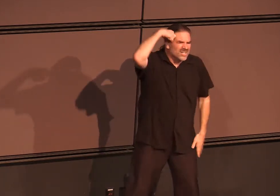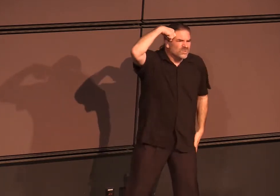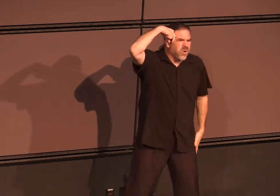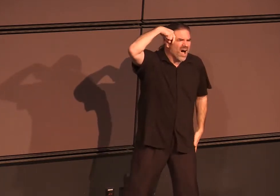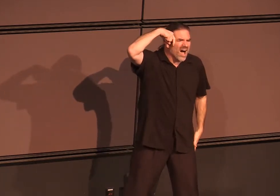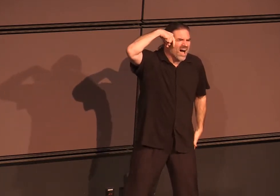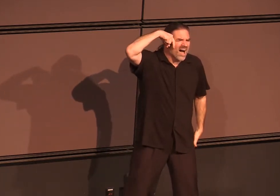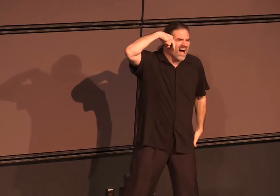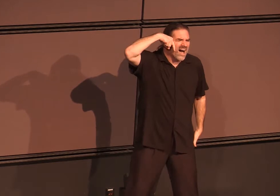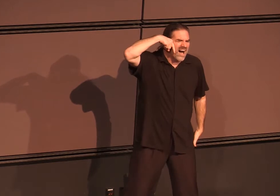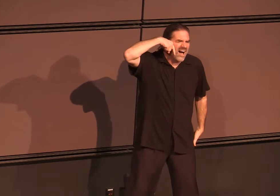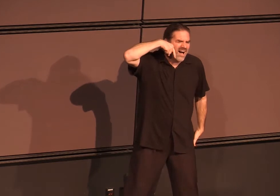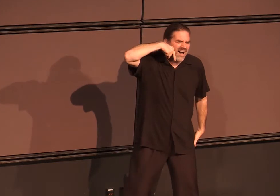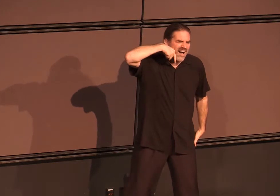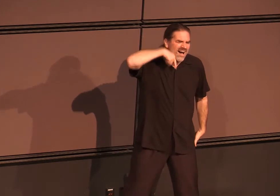sweat.